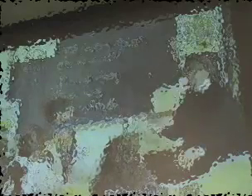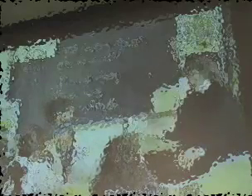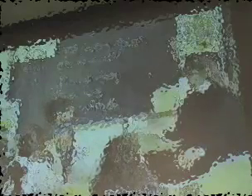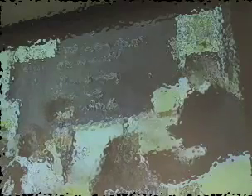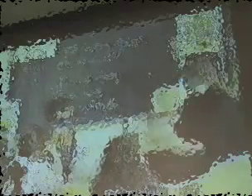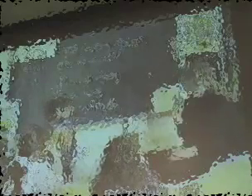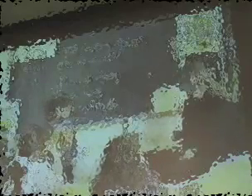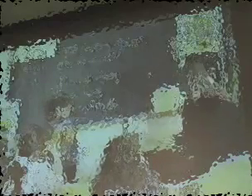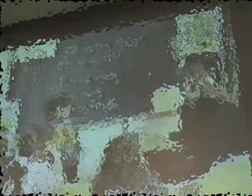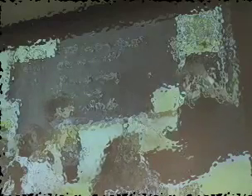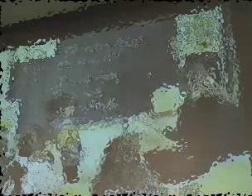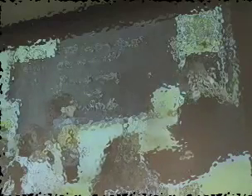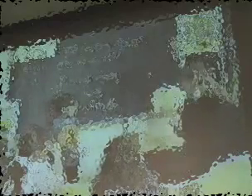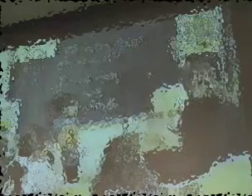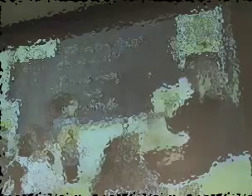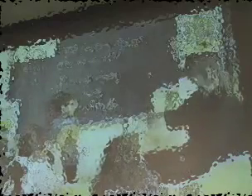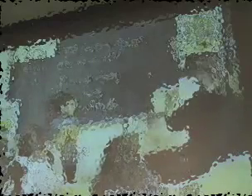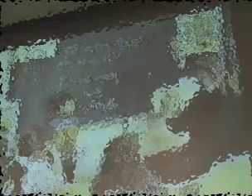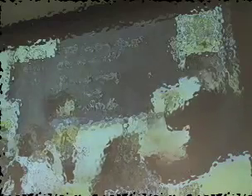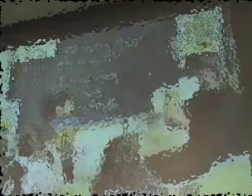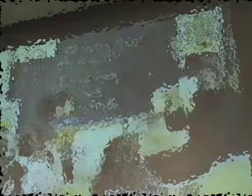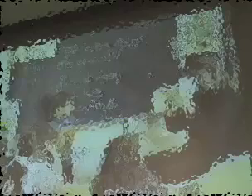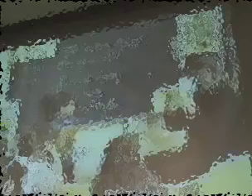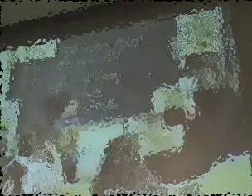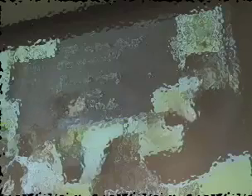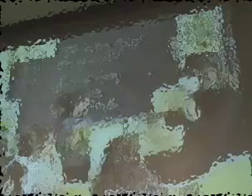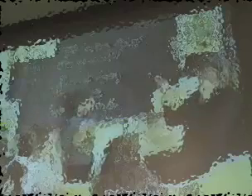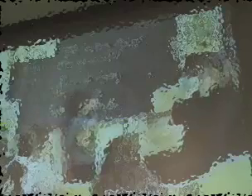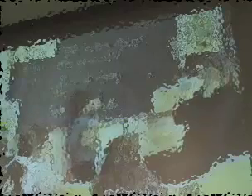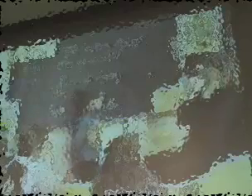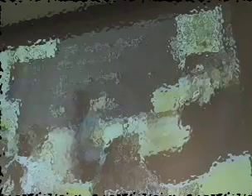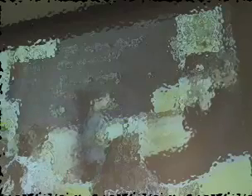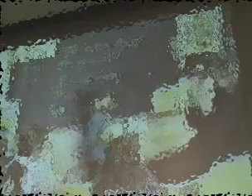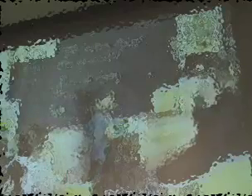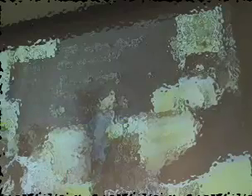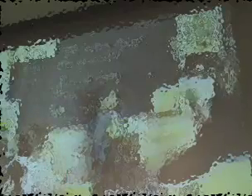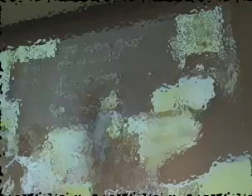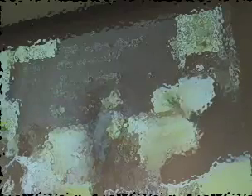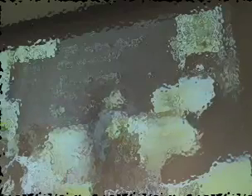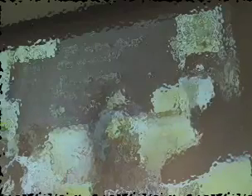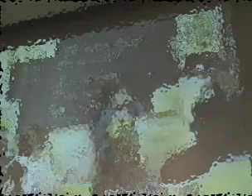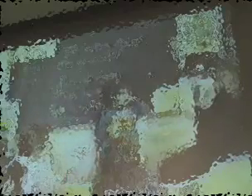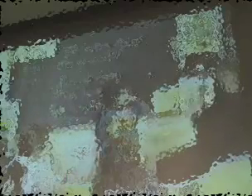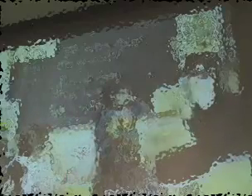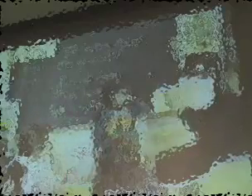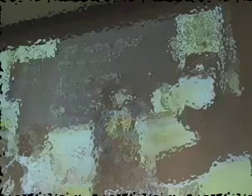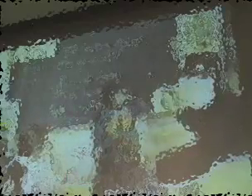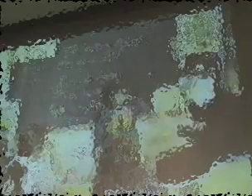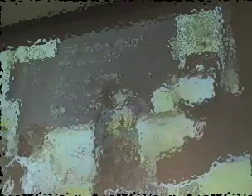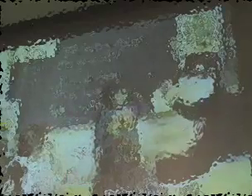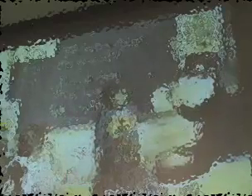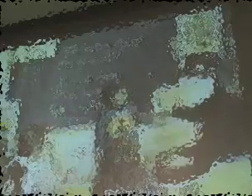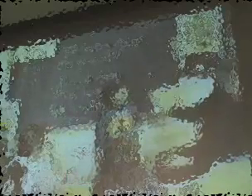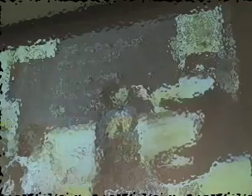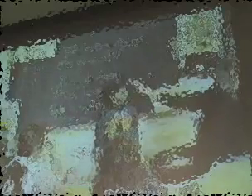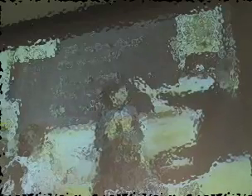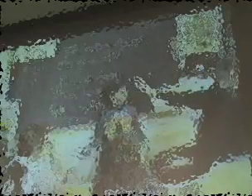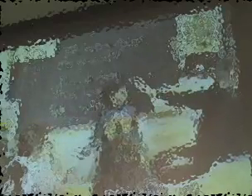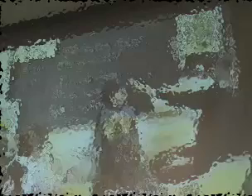it's sunny. Good for you. That's a hard, tough thing. Good for you. Yeah, he just